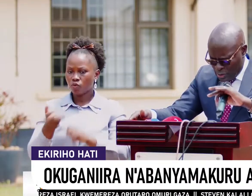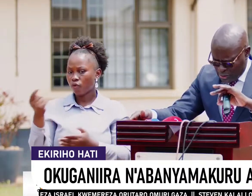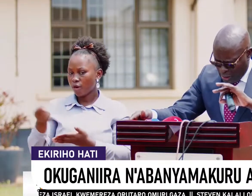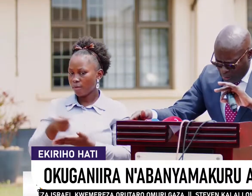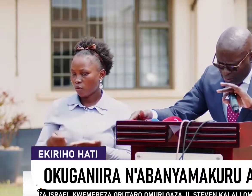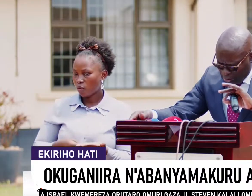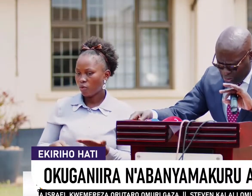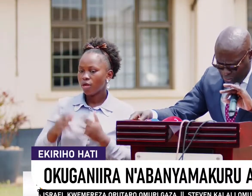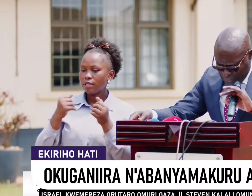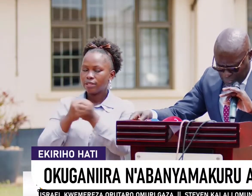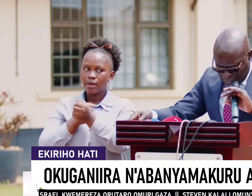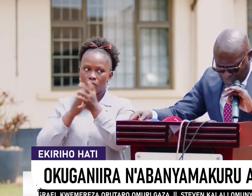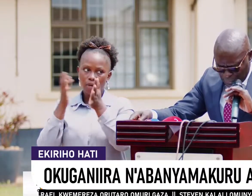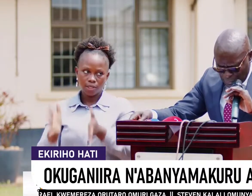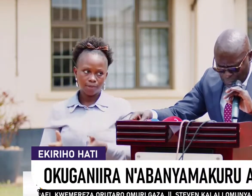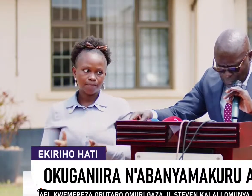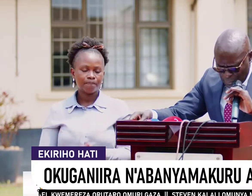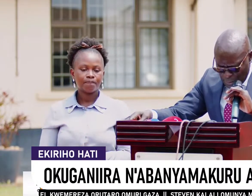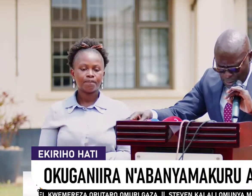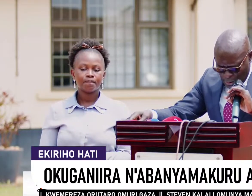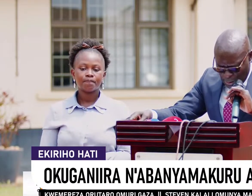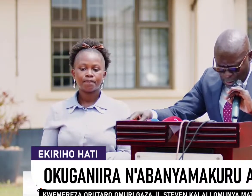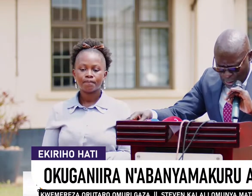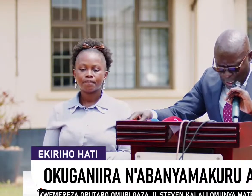emikono egy'abawagizi.